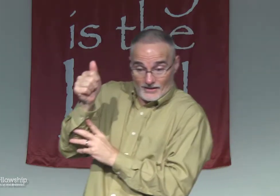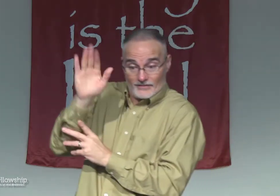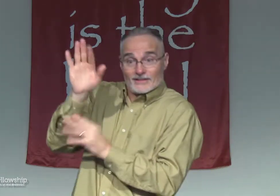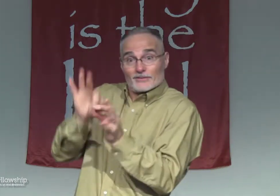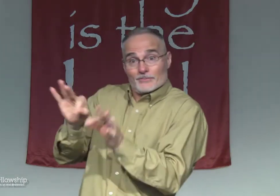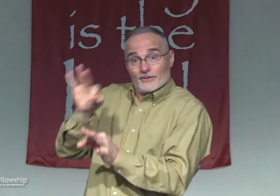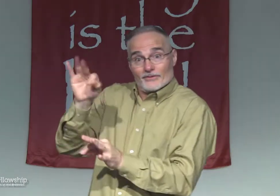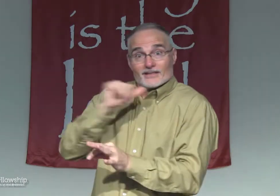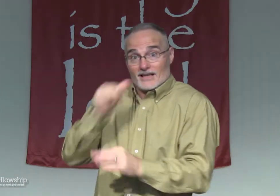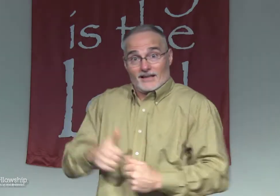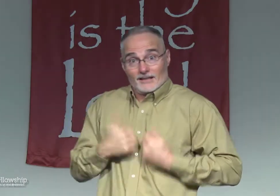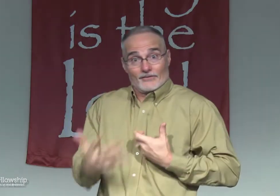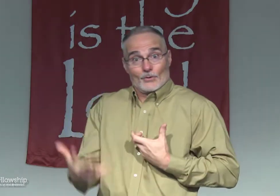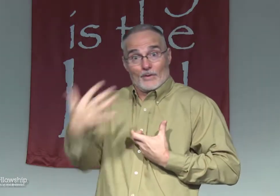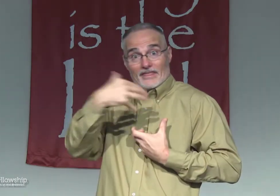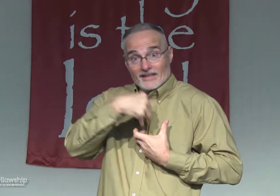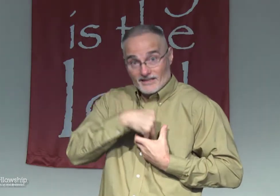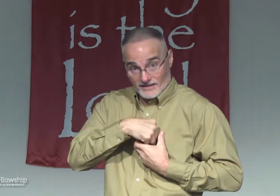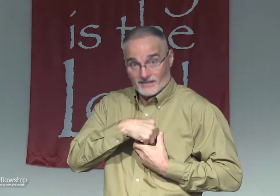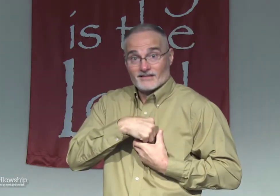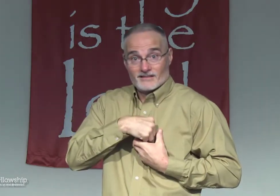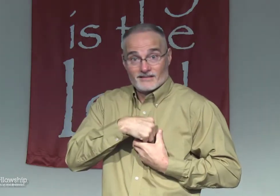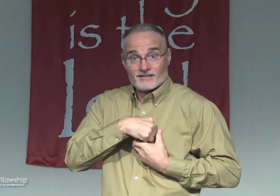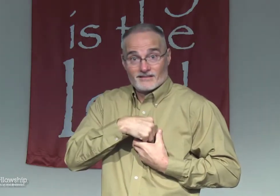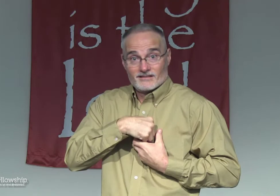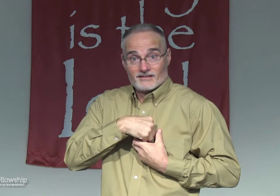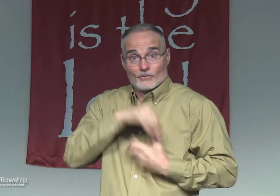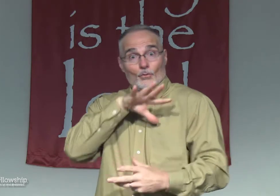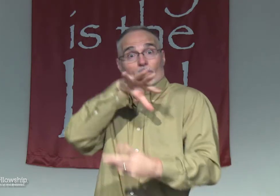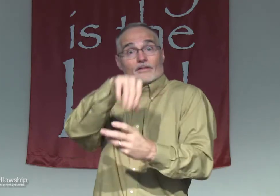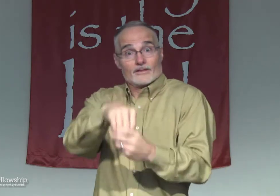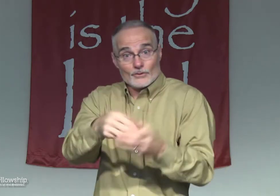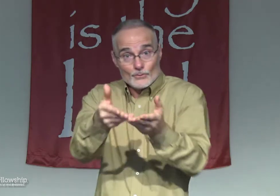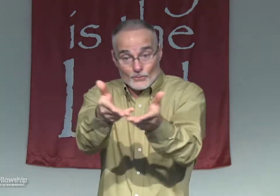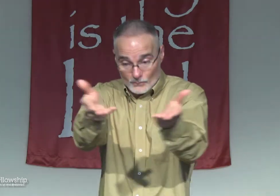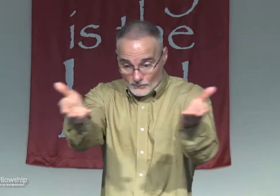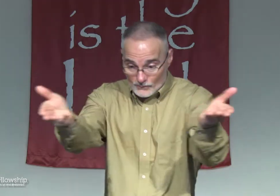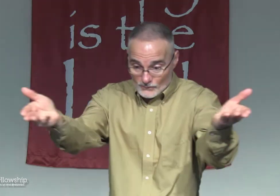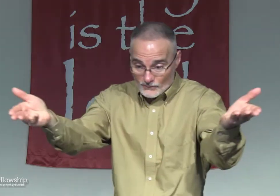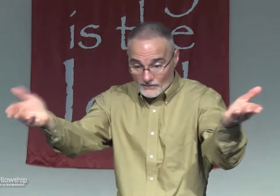So if God himself, the Spirit, is not within us,